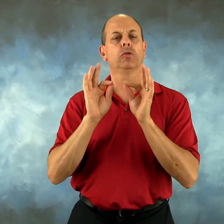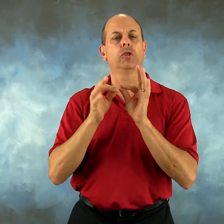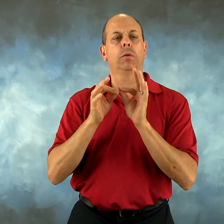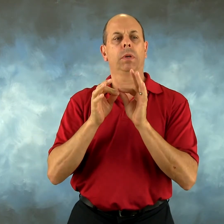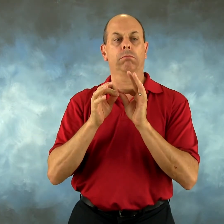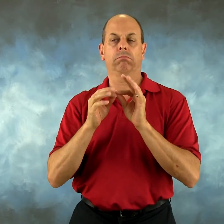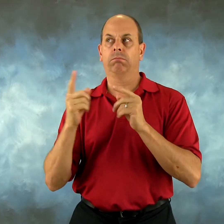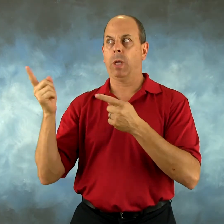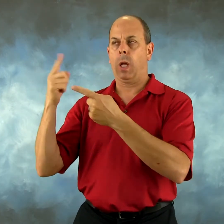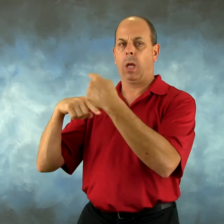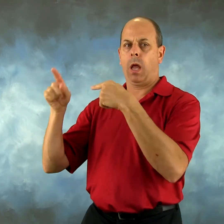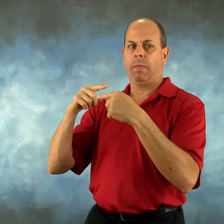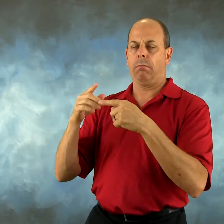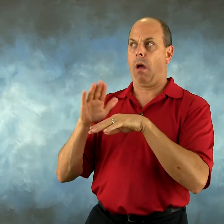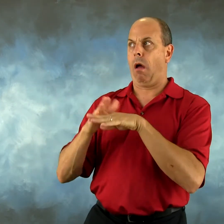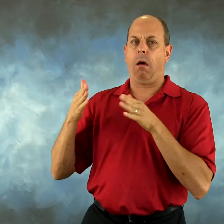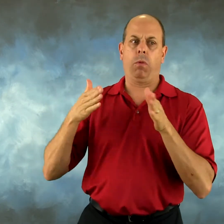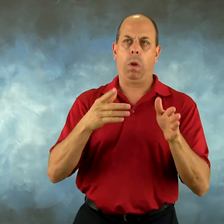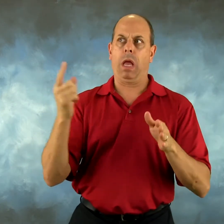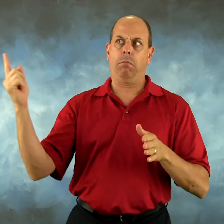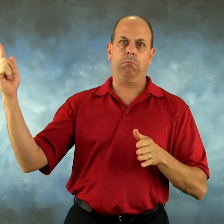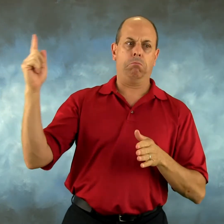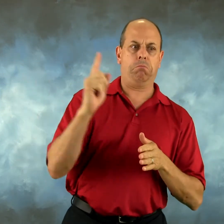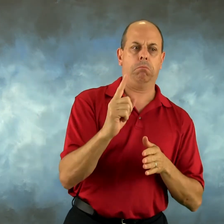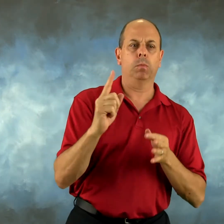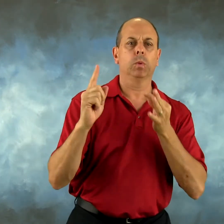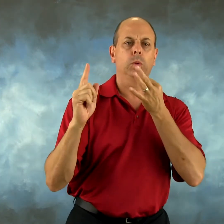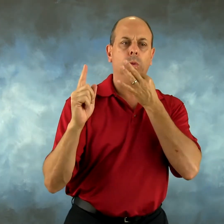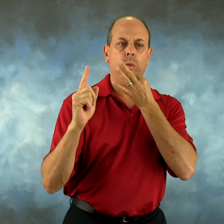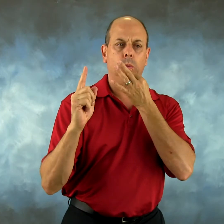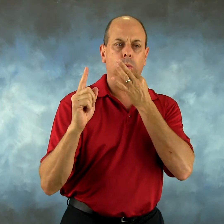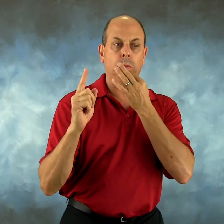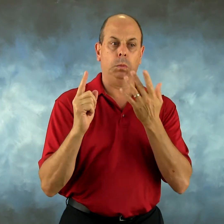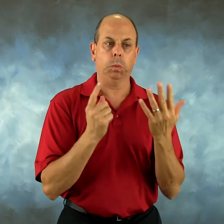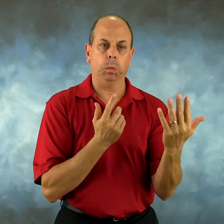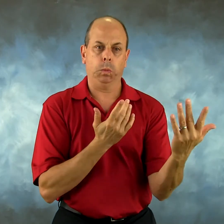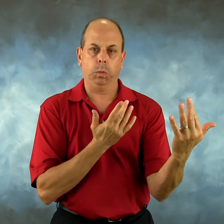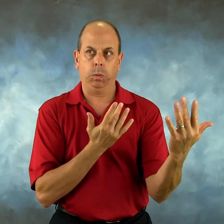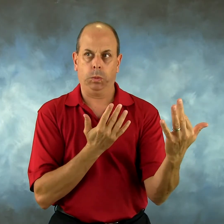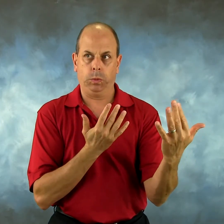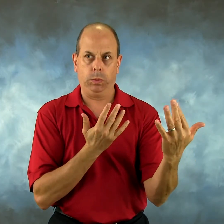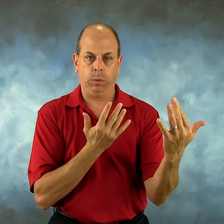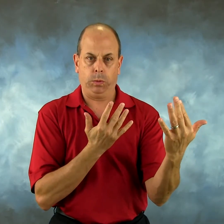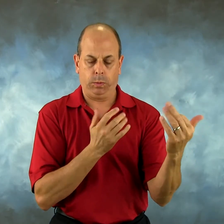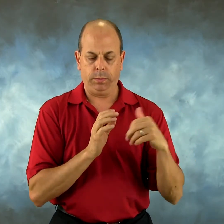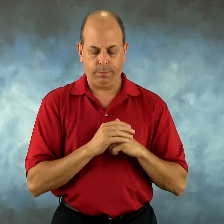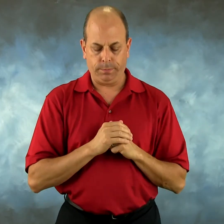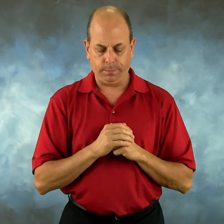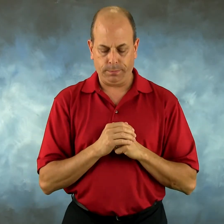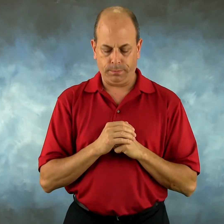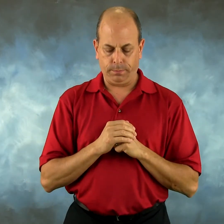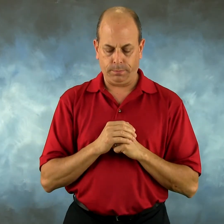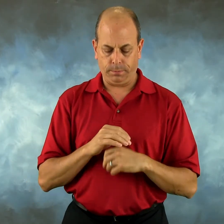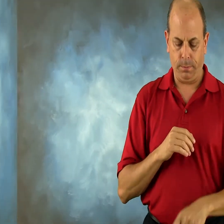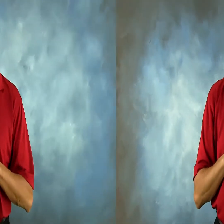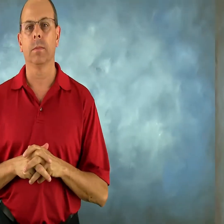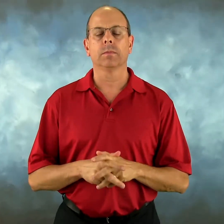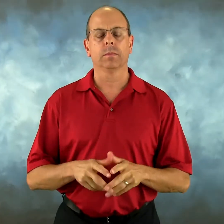When you're getting an interpreter, you need to let the deaf individual know that the interpreter is coming and that they need